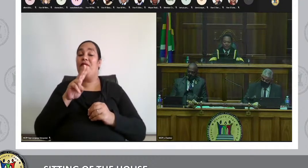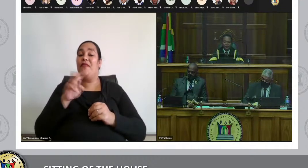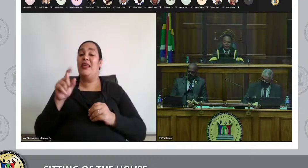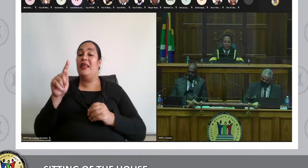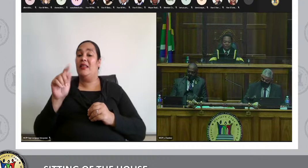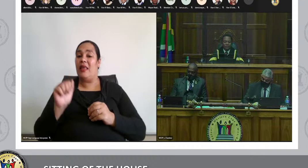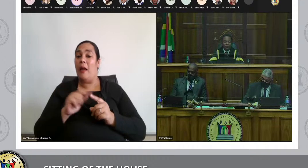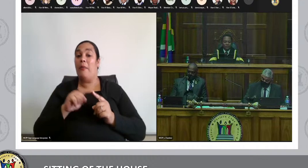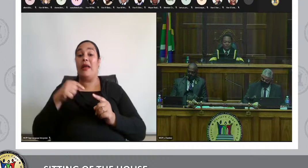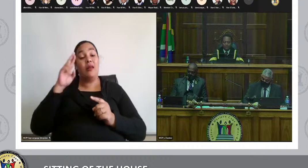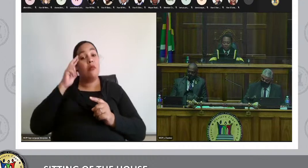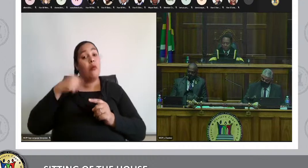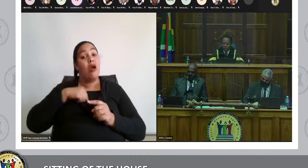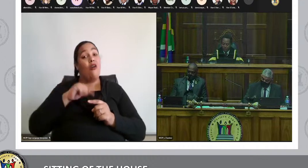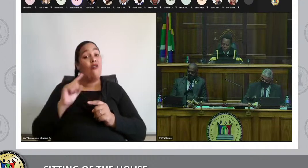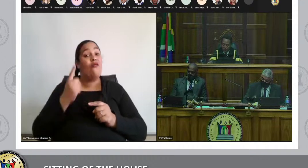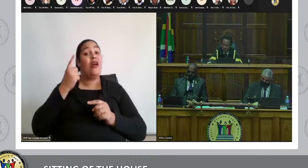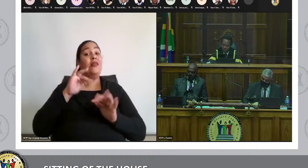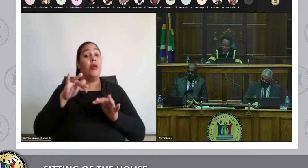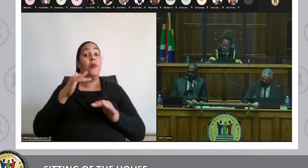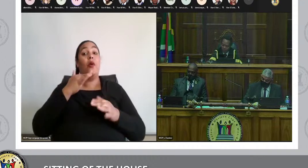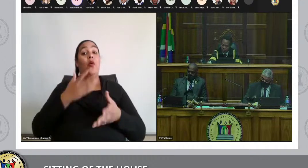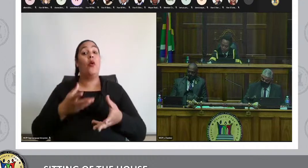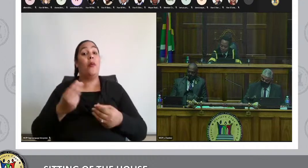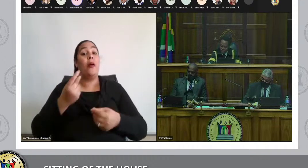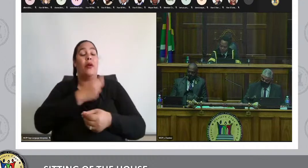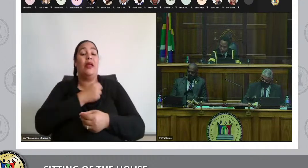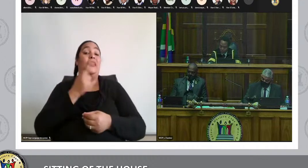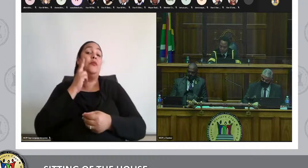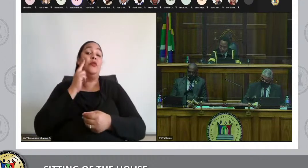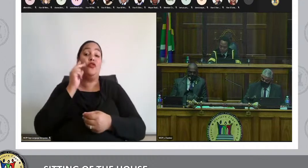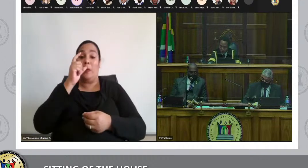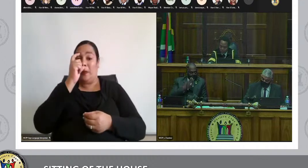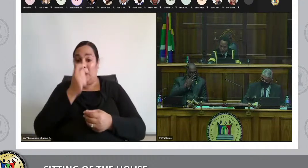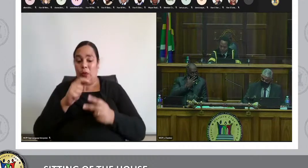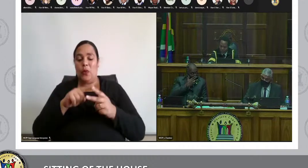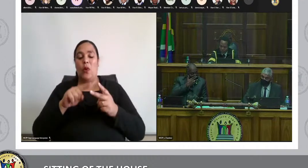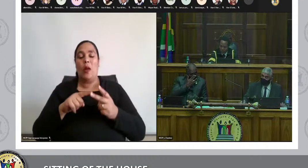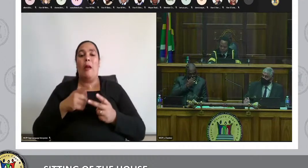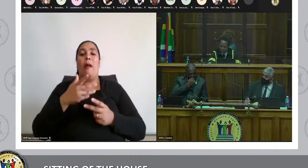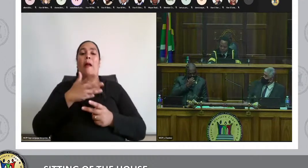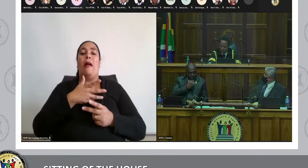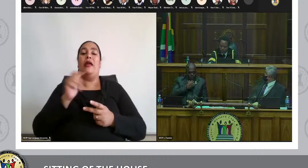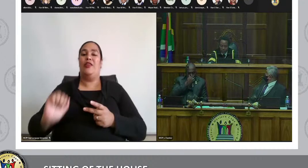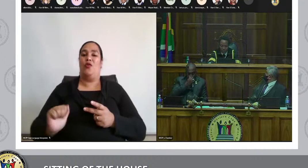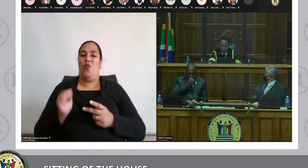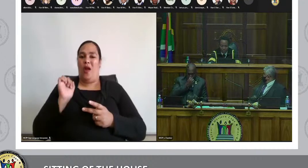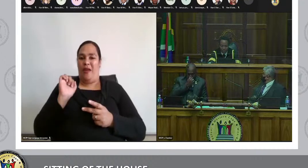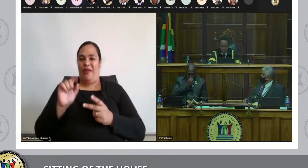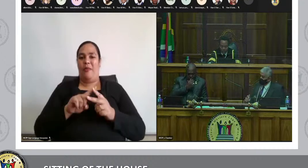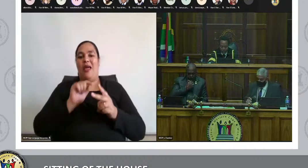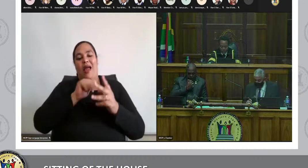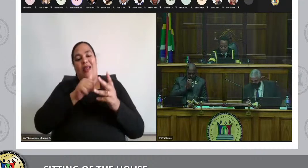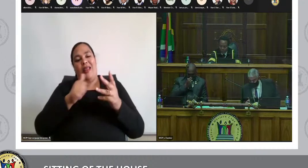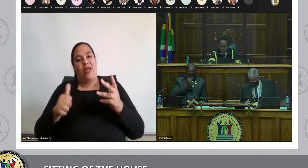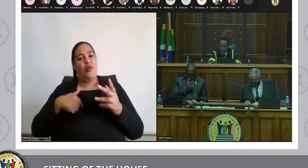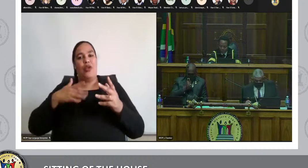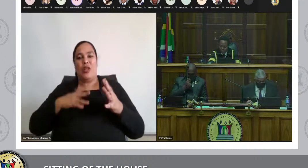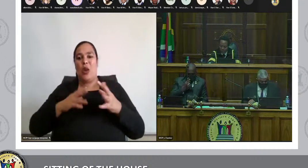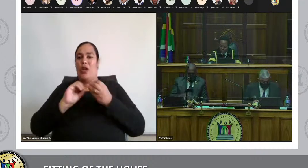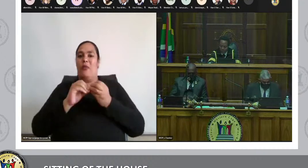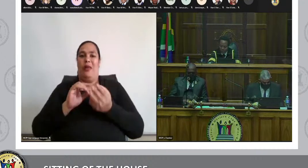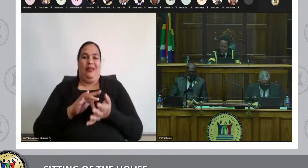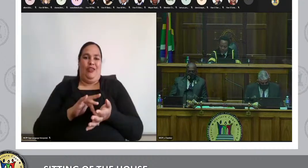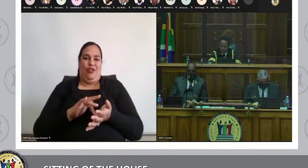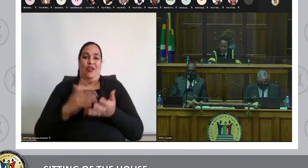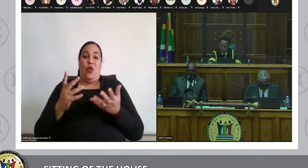our first people to vaccinate is the Bishop Tutu and Umamulia and also others. But we don't want to create a situation, but